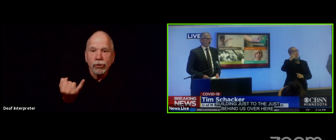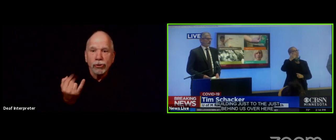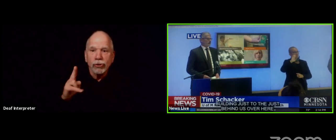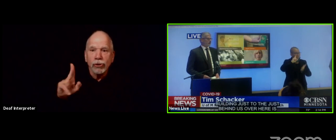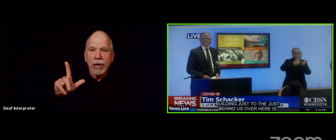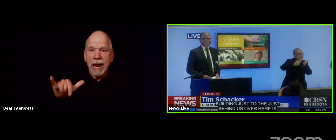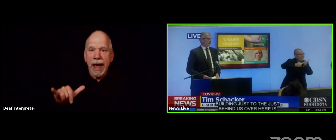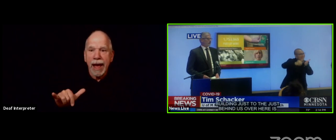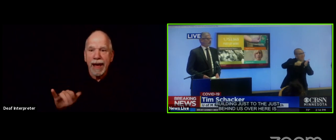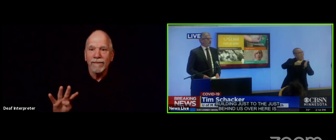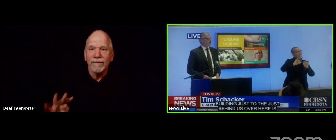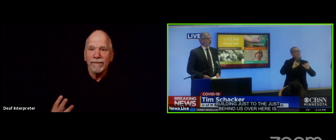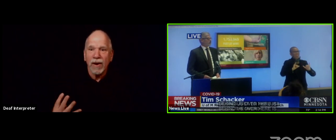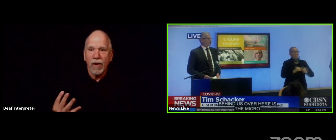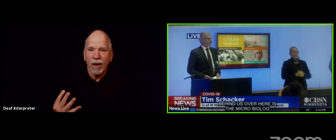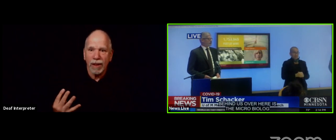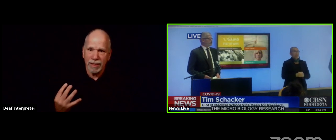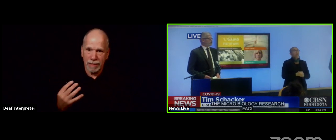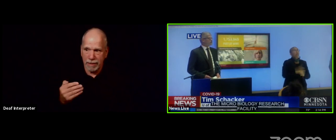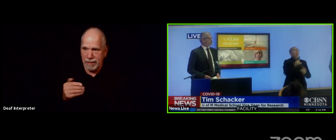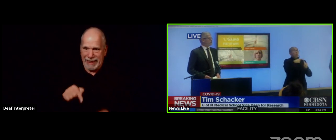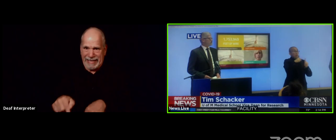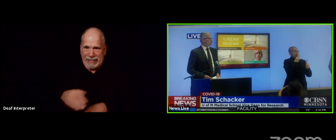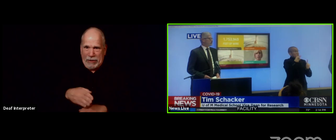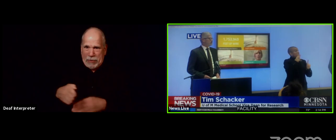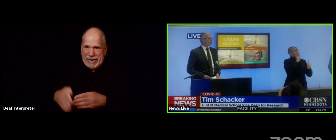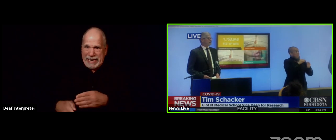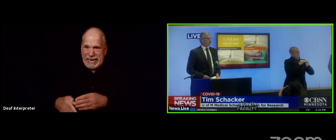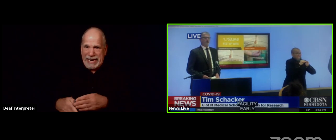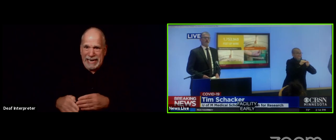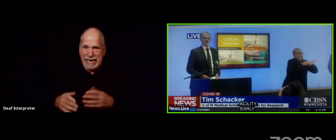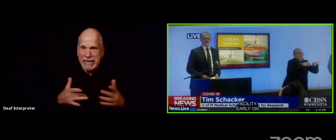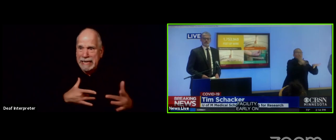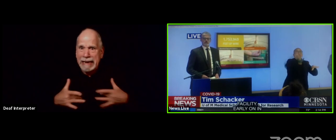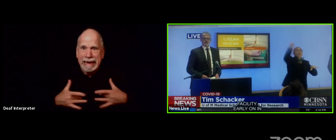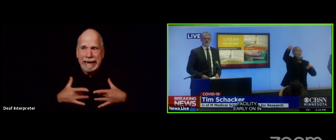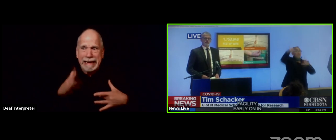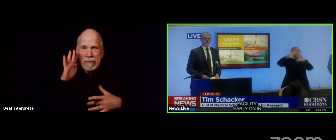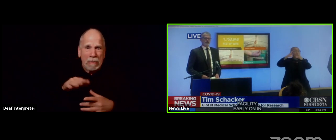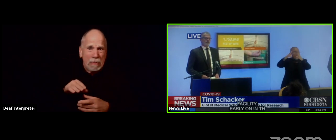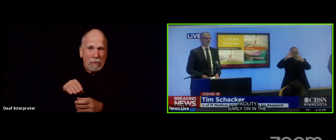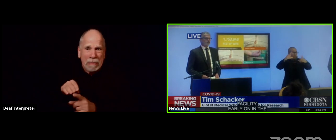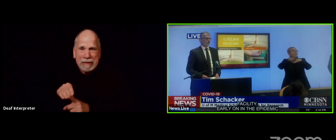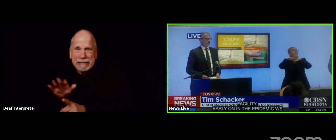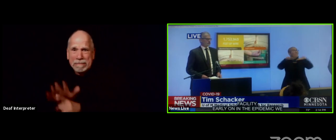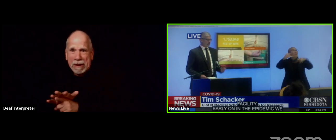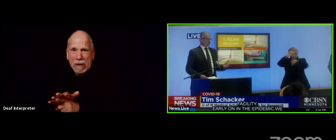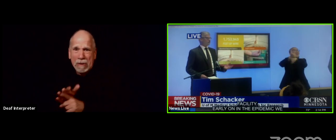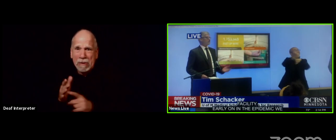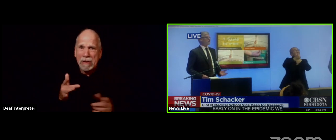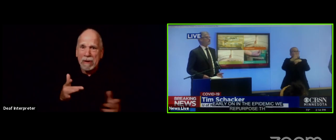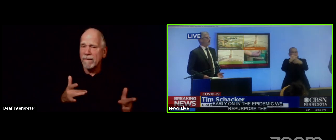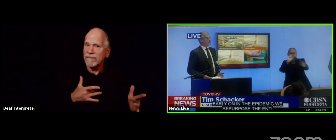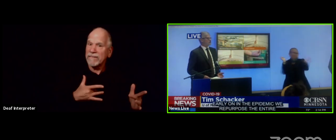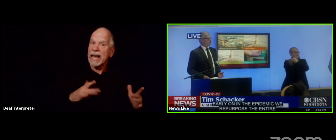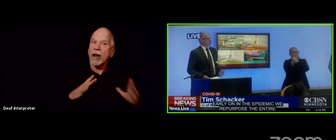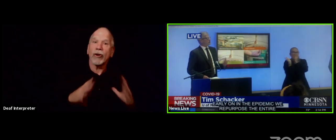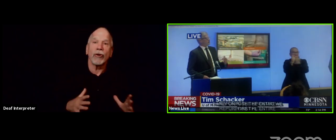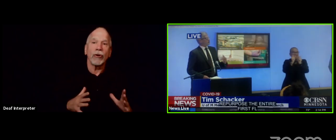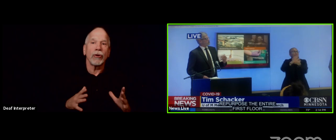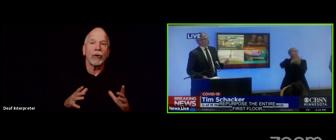the epidemic, we repurposed the entire first floor of that building to be able to expand the testing